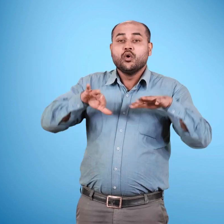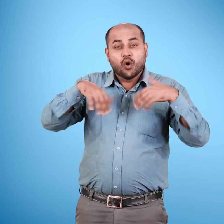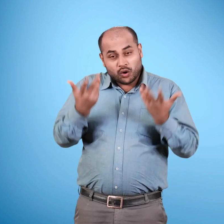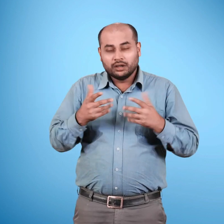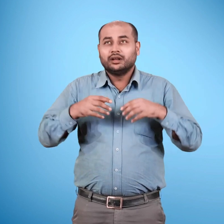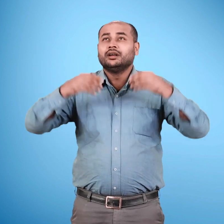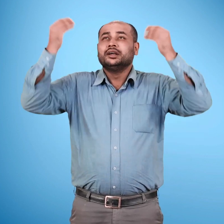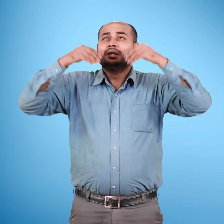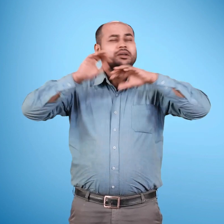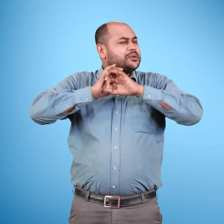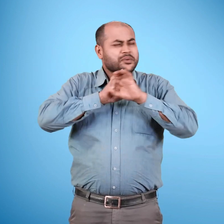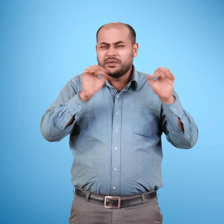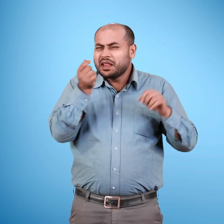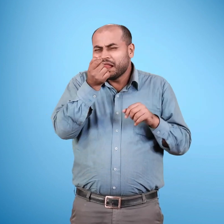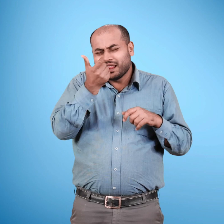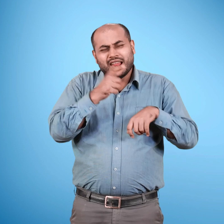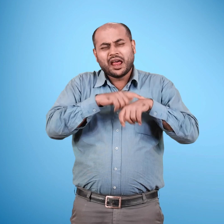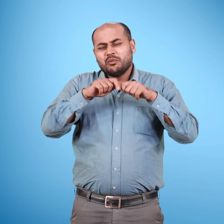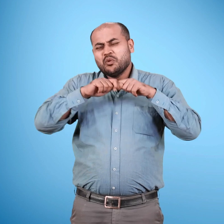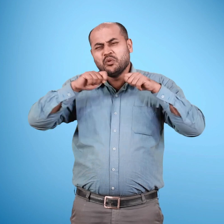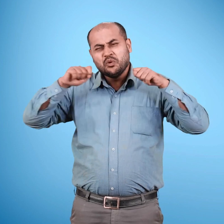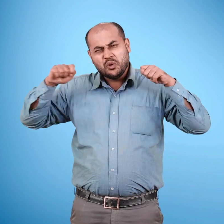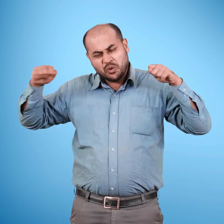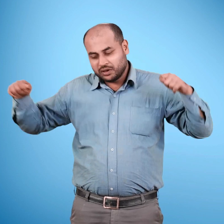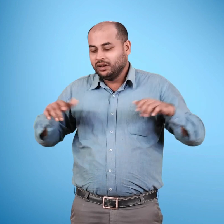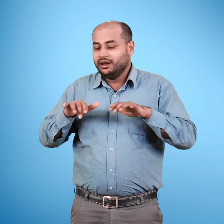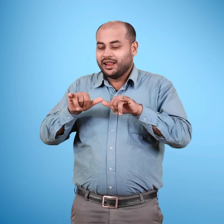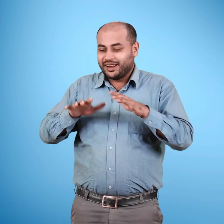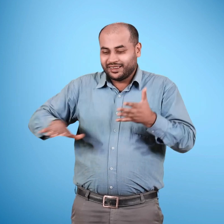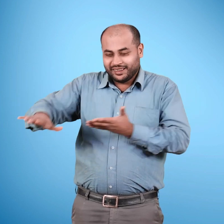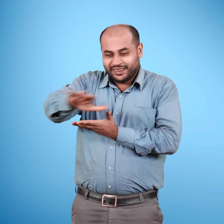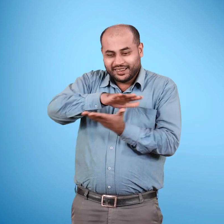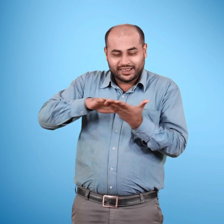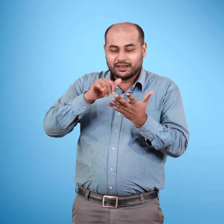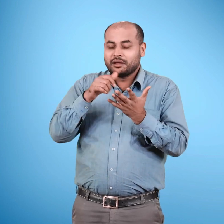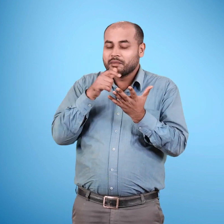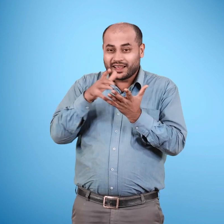while lack of it for long periods may cause droughts.